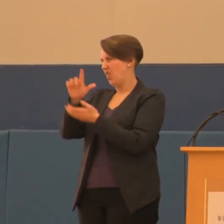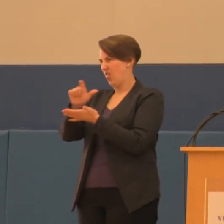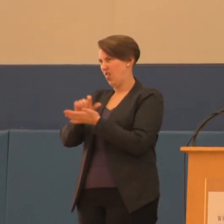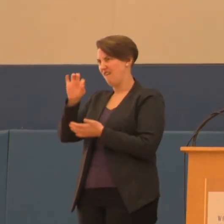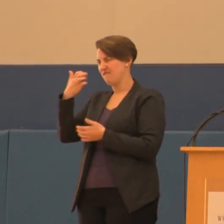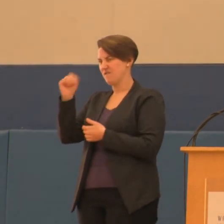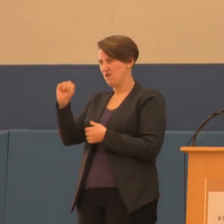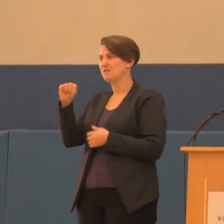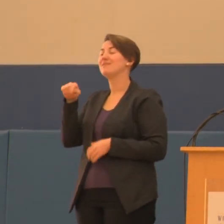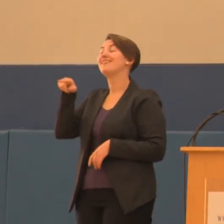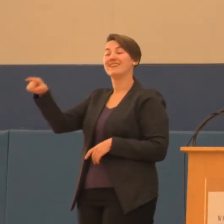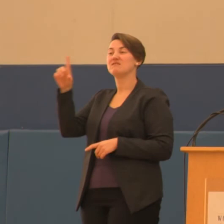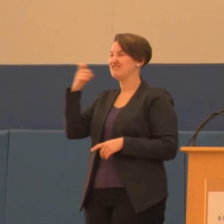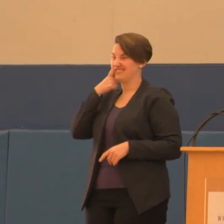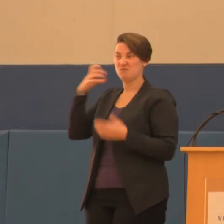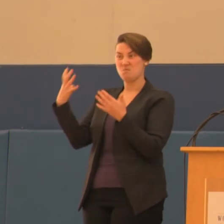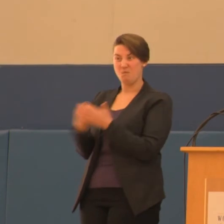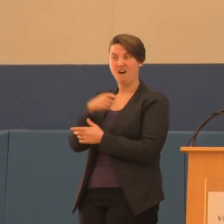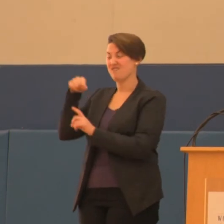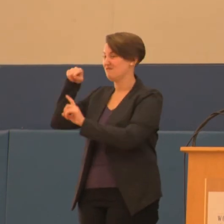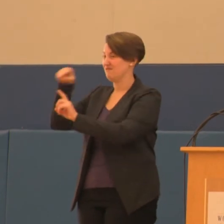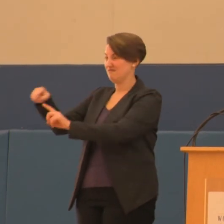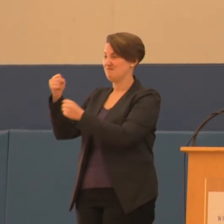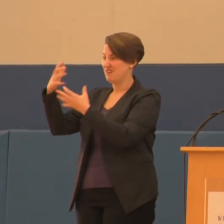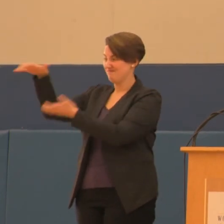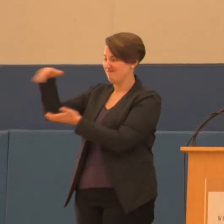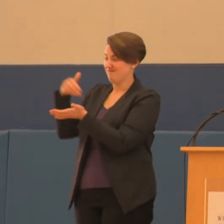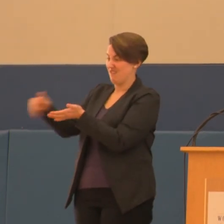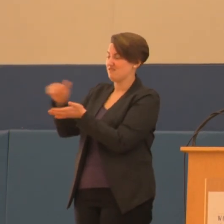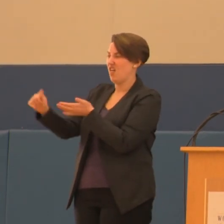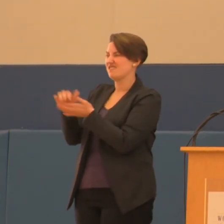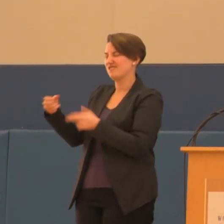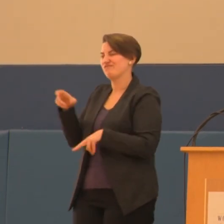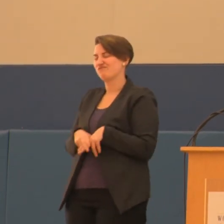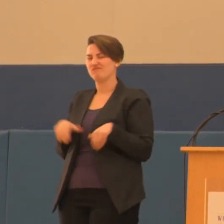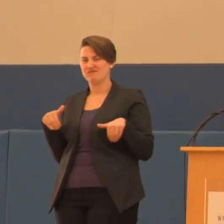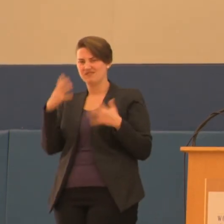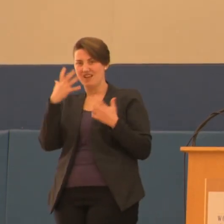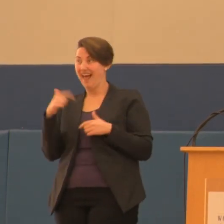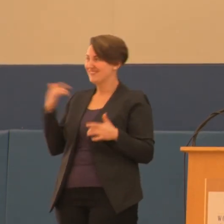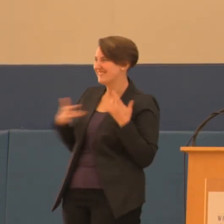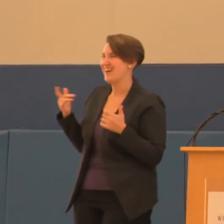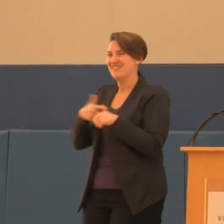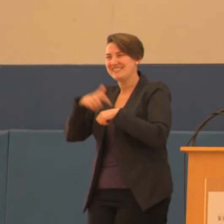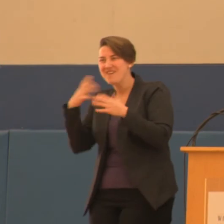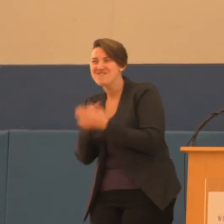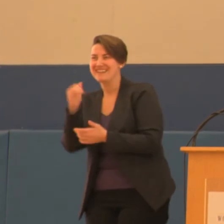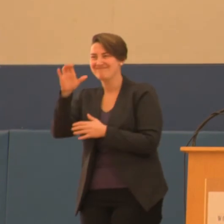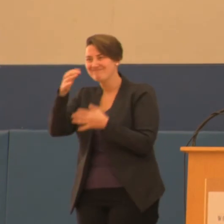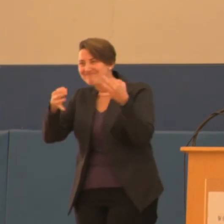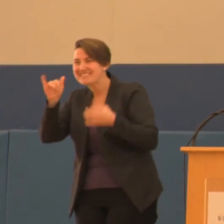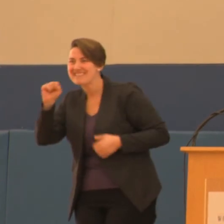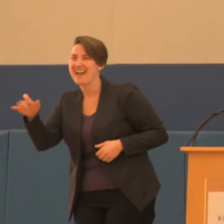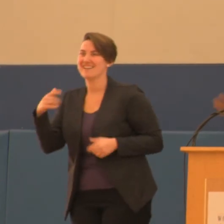me in a room after he won a multi-million-dollar settlement, and he was kind of down and sad. I was so excited. It was my first big case. We